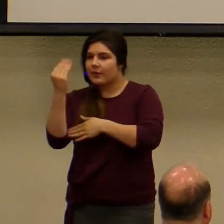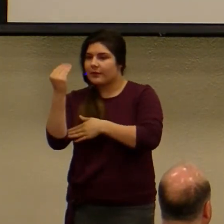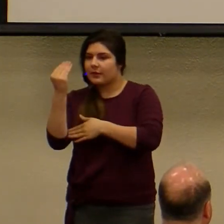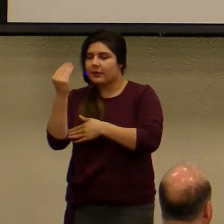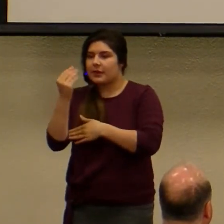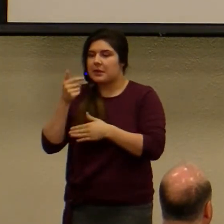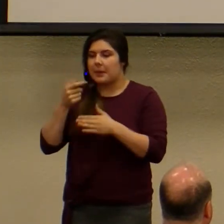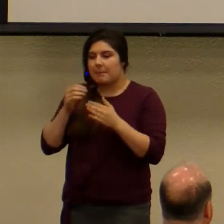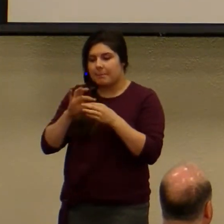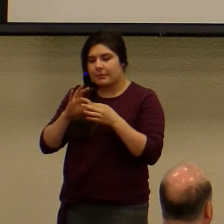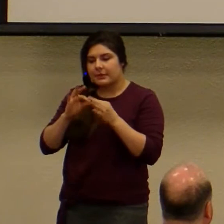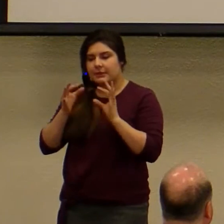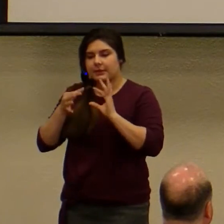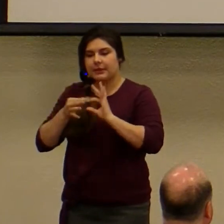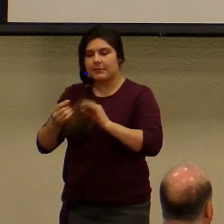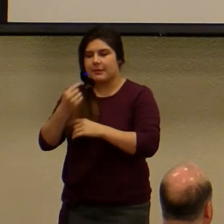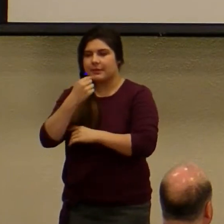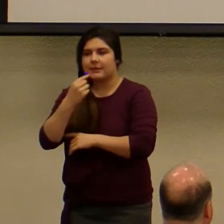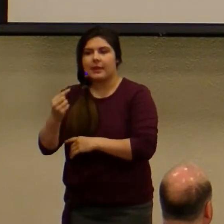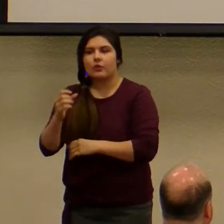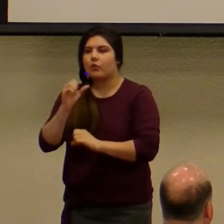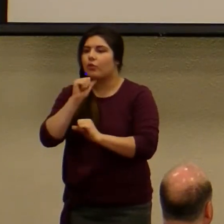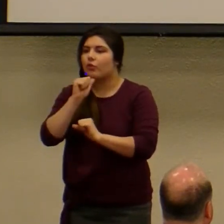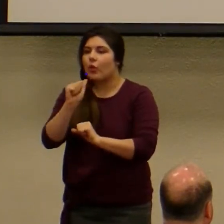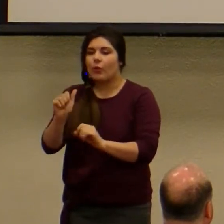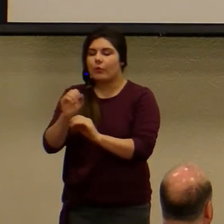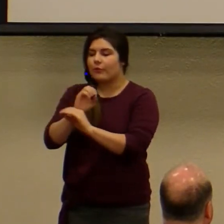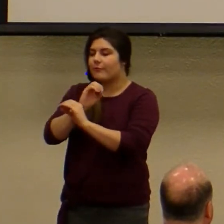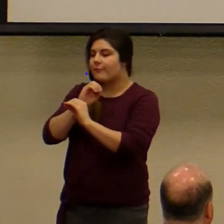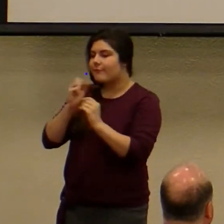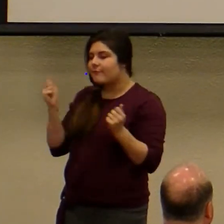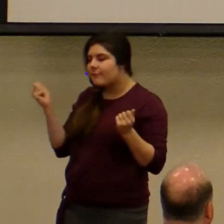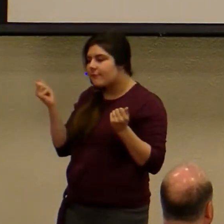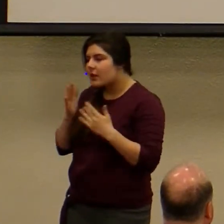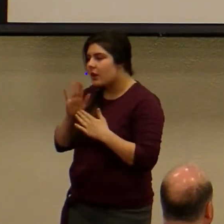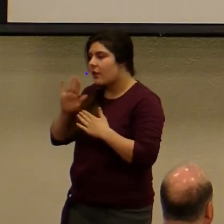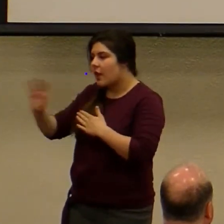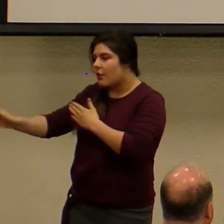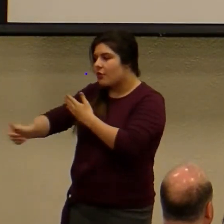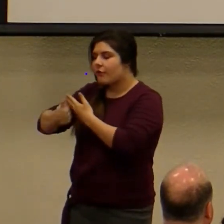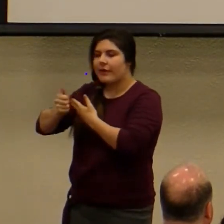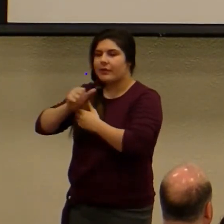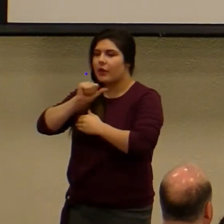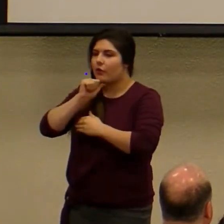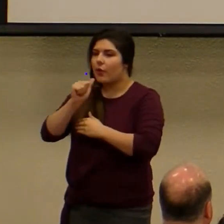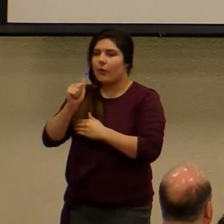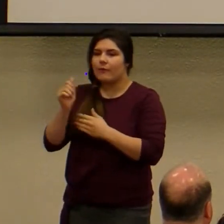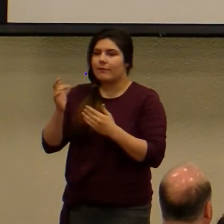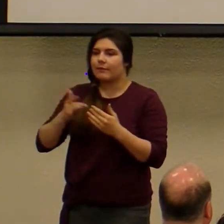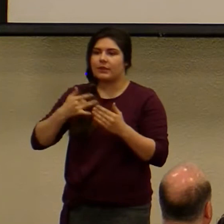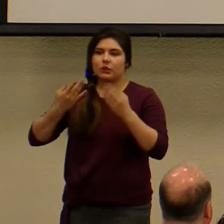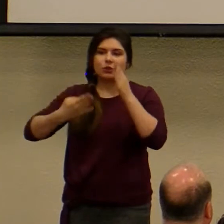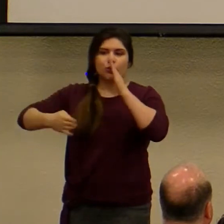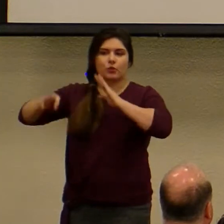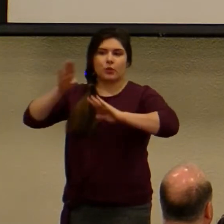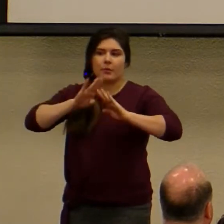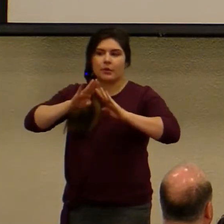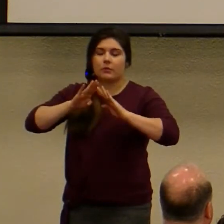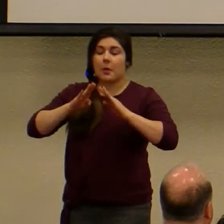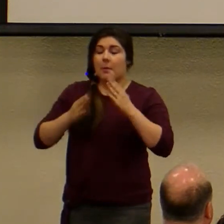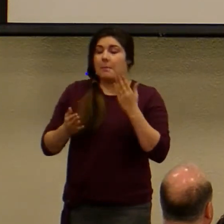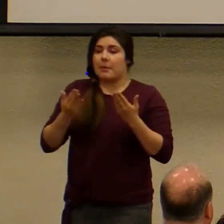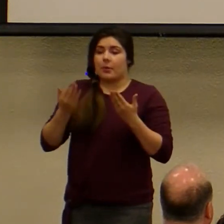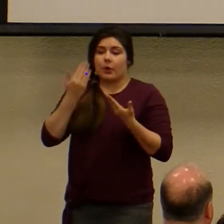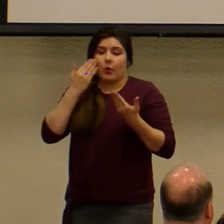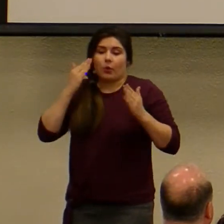makes this statement, do not fear their intimidation and do not be troubled. What we may not know on a